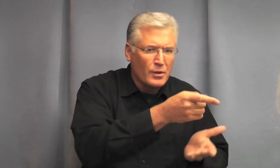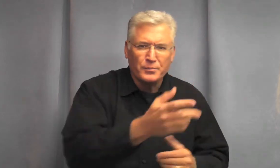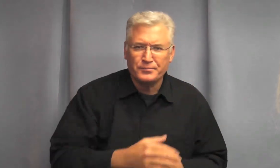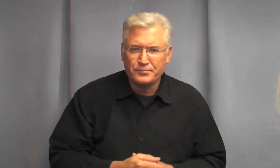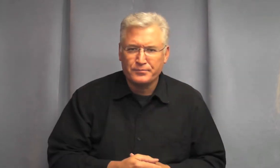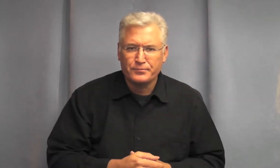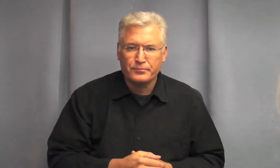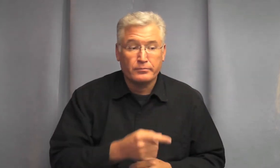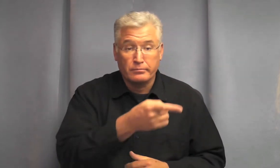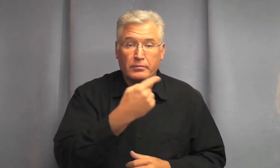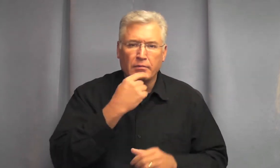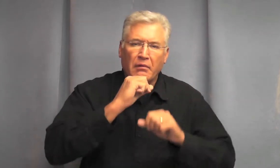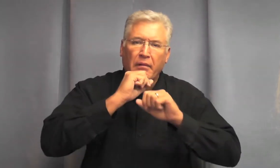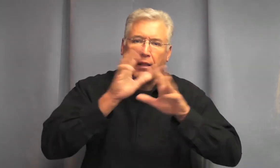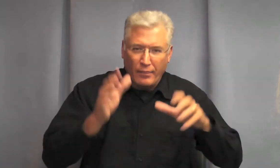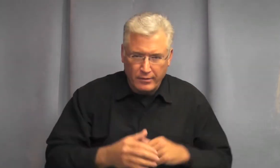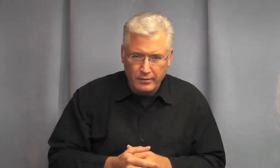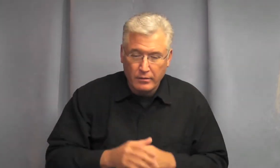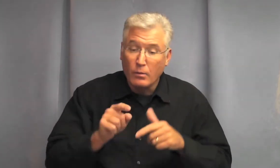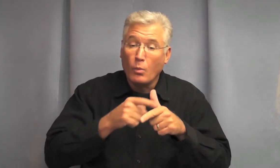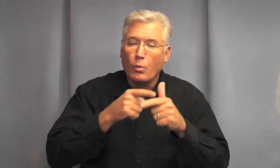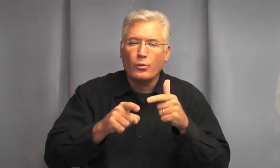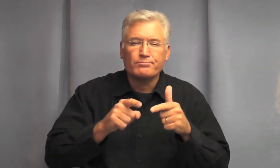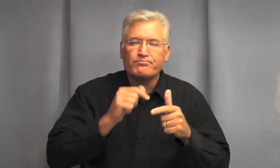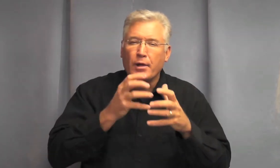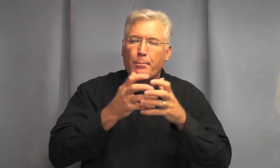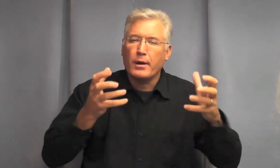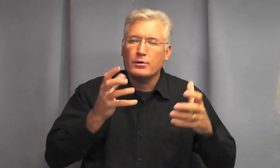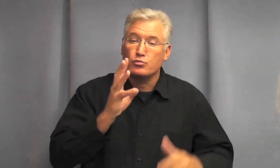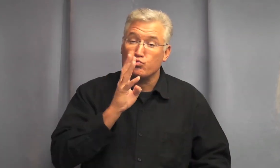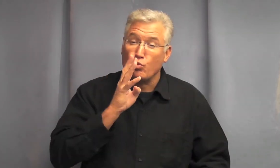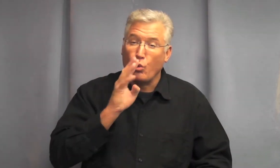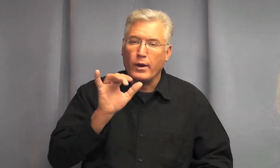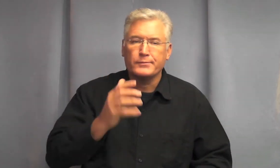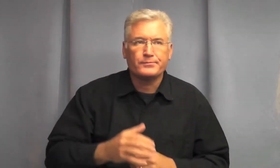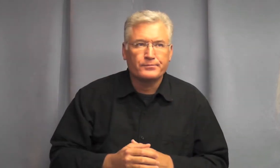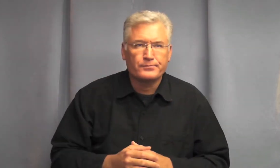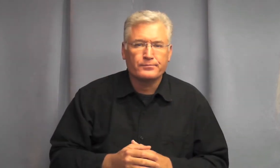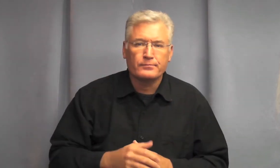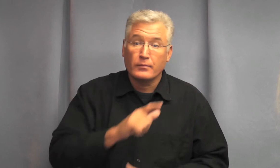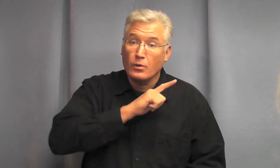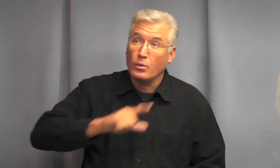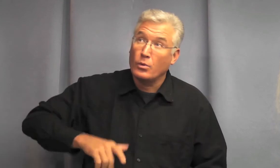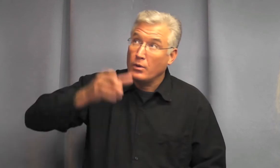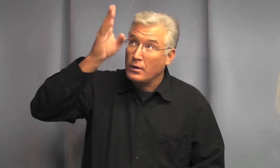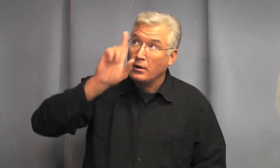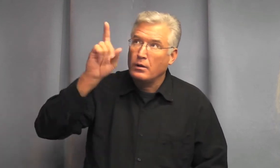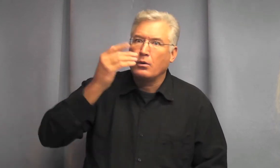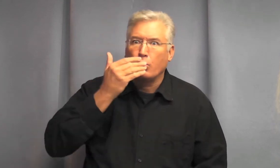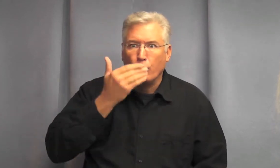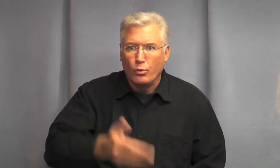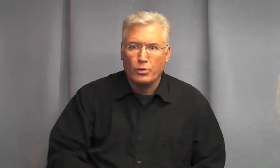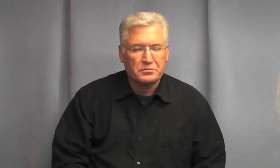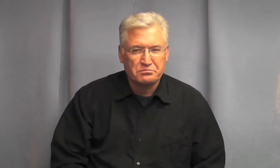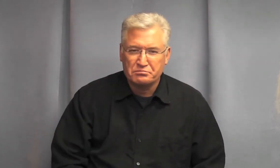and polite, helpful to his neighbors, but he doesn't say anything about God, or not much talk about the Lord